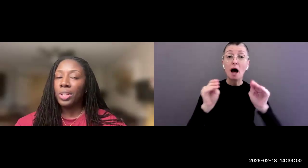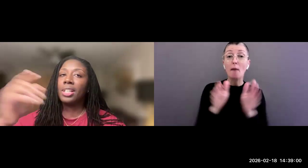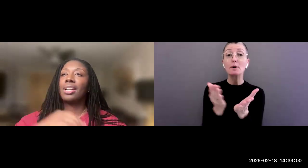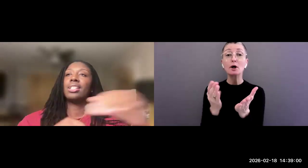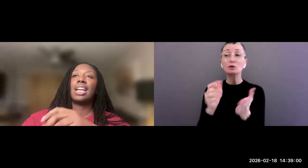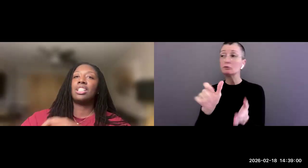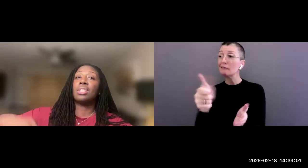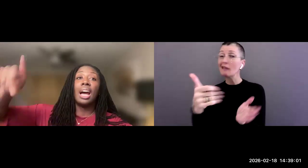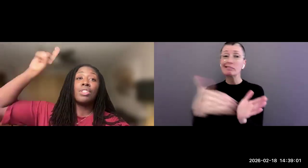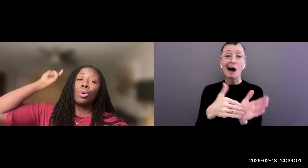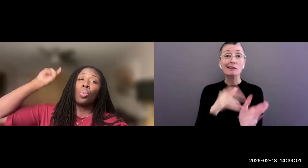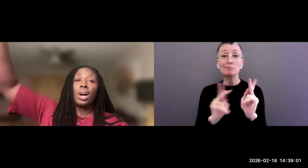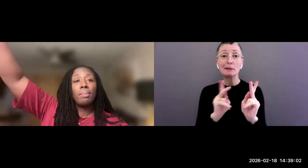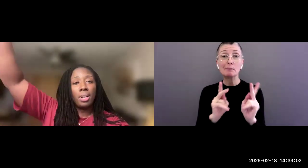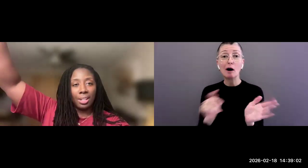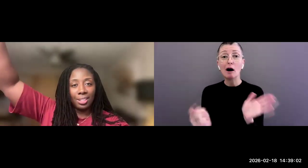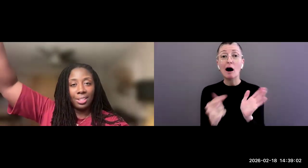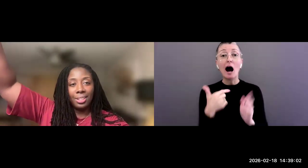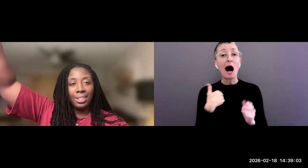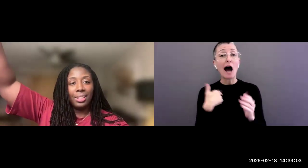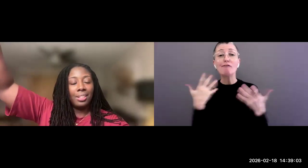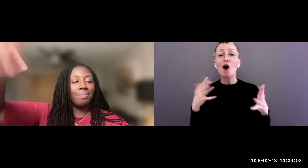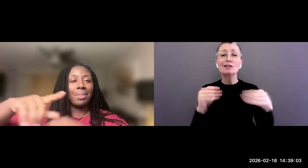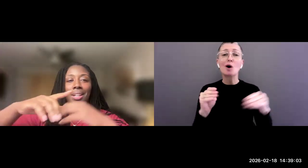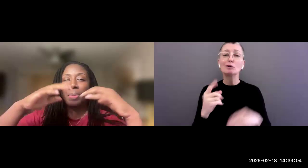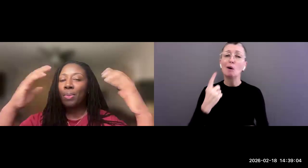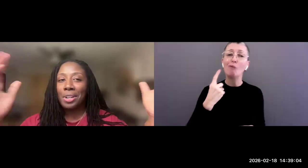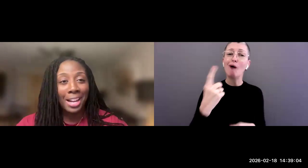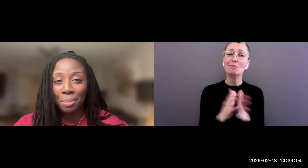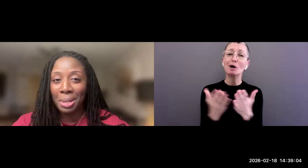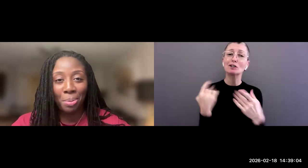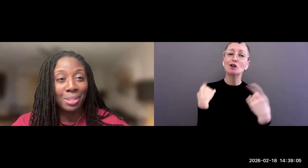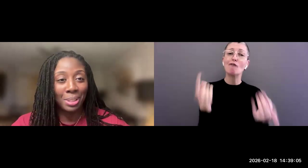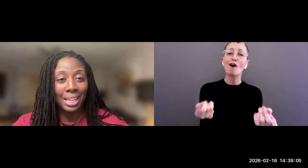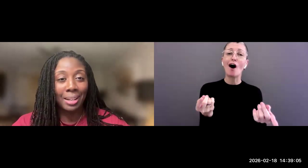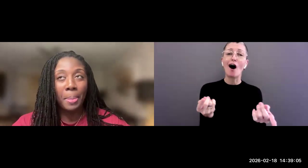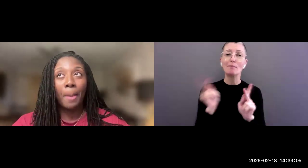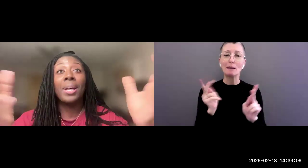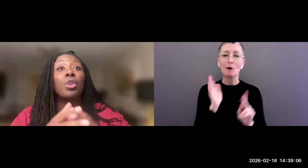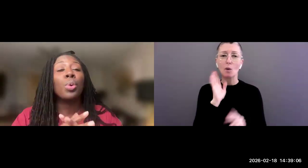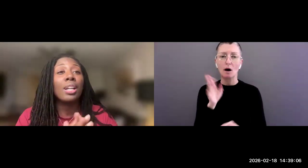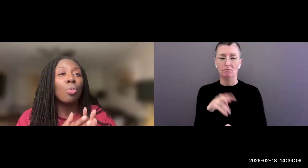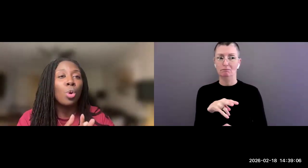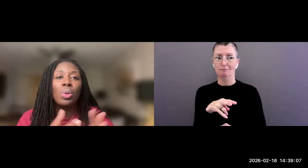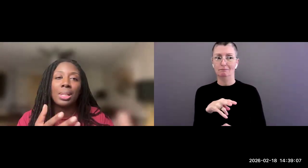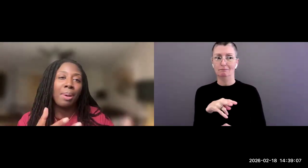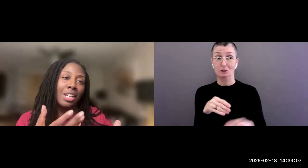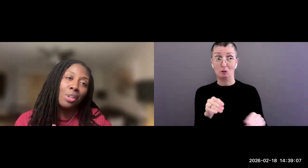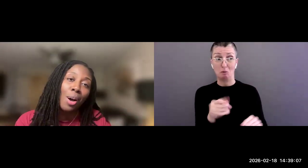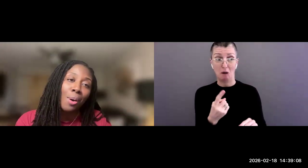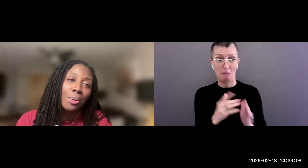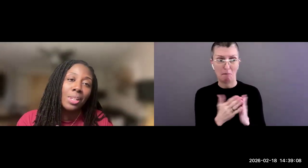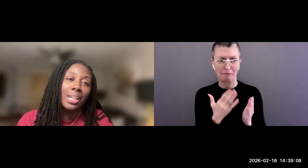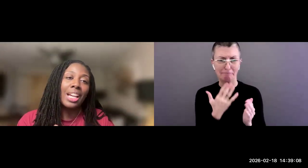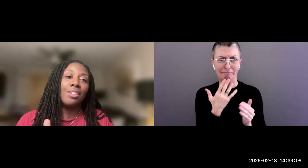15,000 people. And you get on stage and you say, I've sold one book. People are not going to be impressed with that. But if you were in a room with somebody